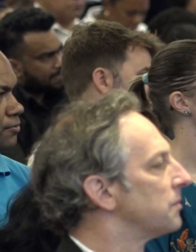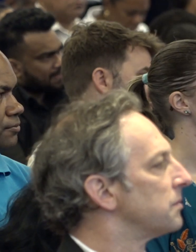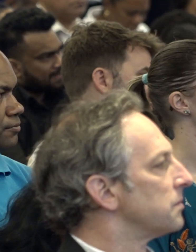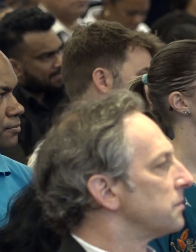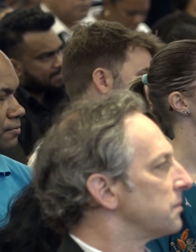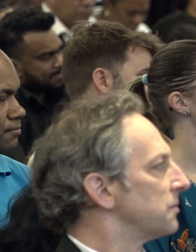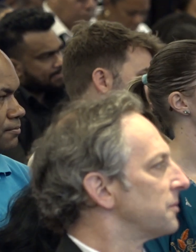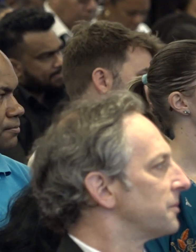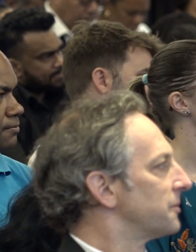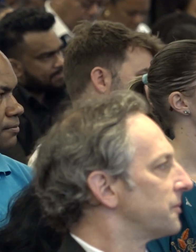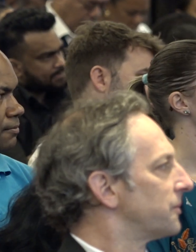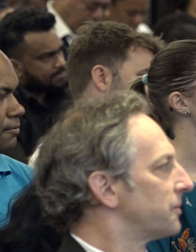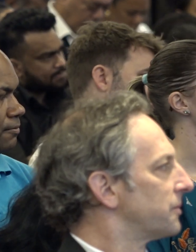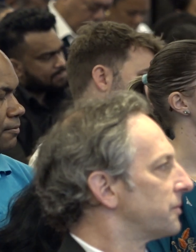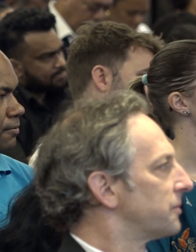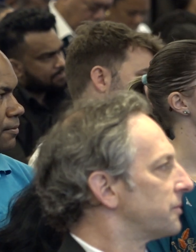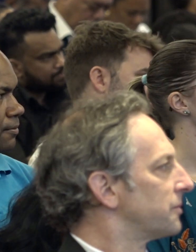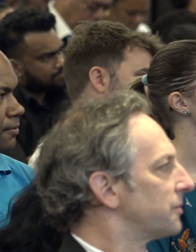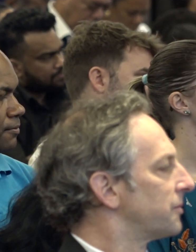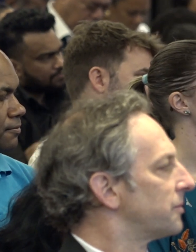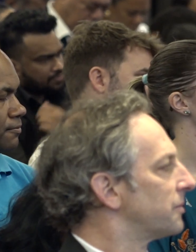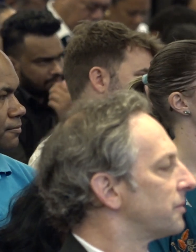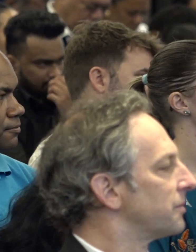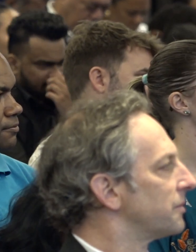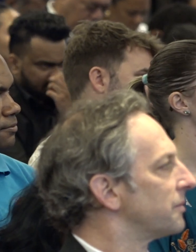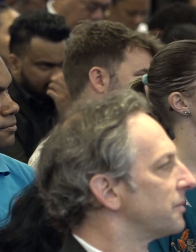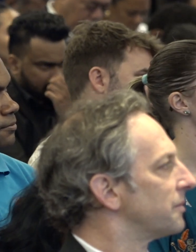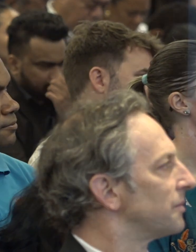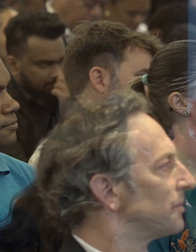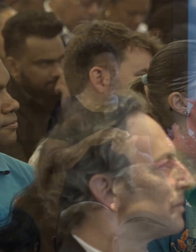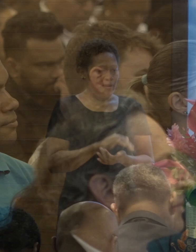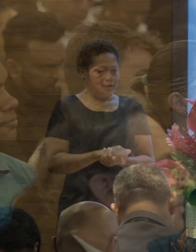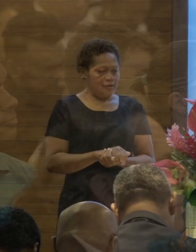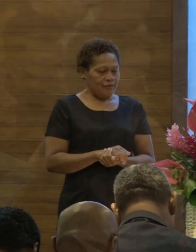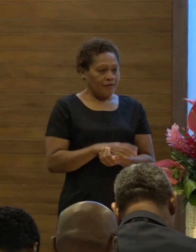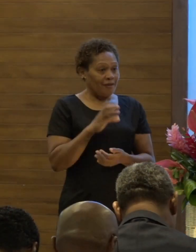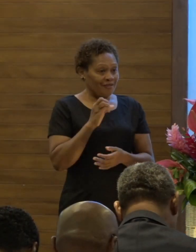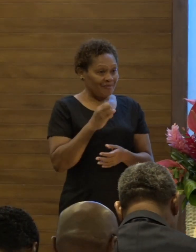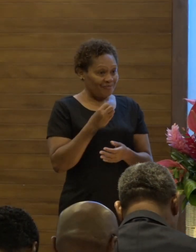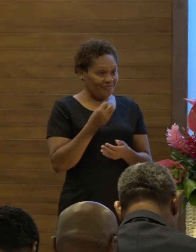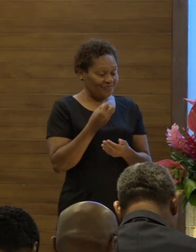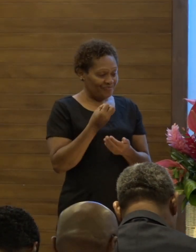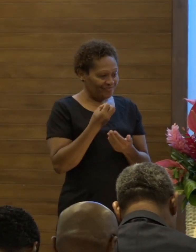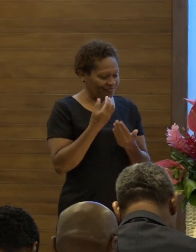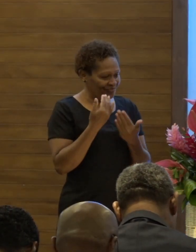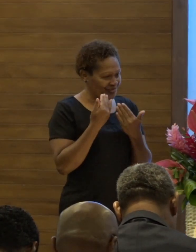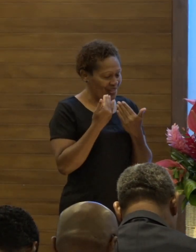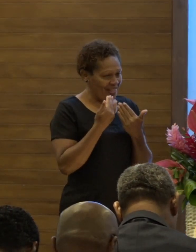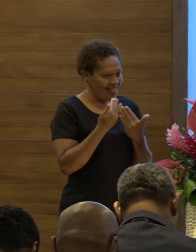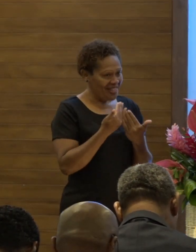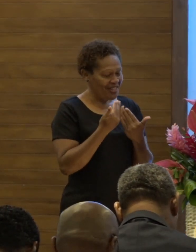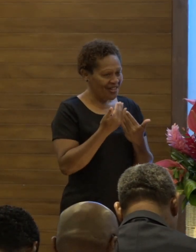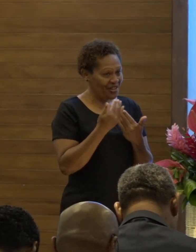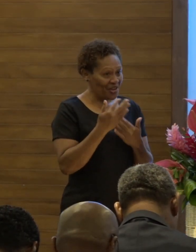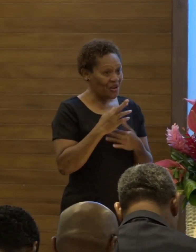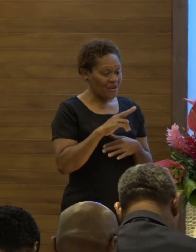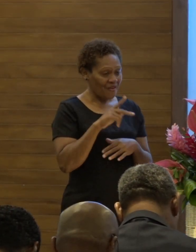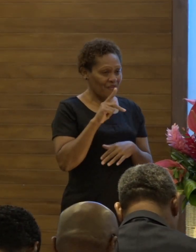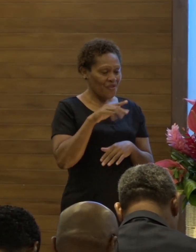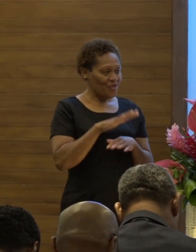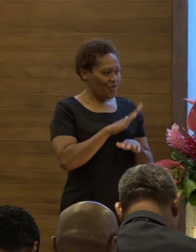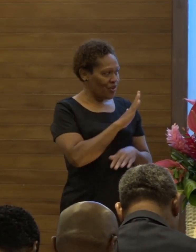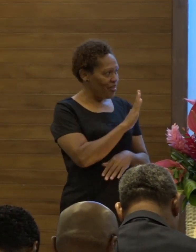Honorable Prime Minister, we extend our deepest gratitude for your